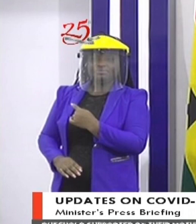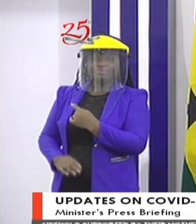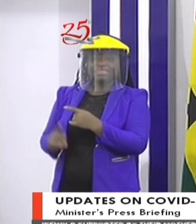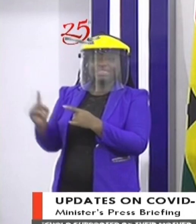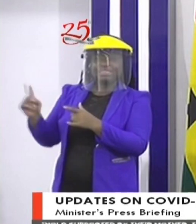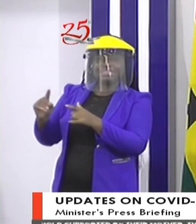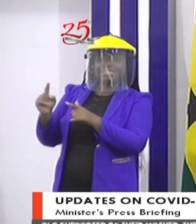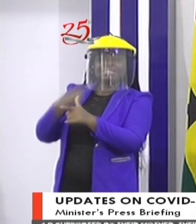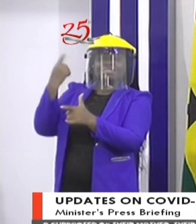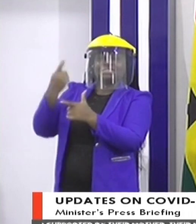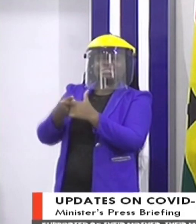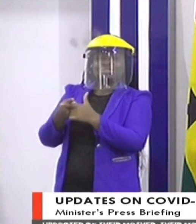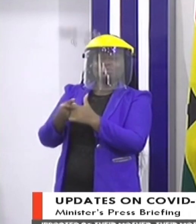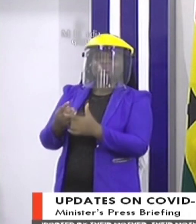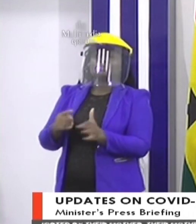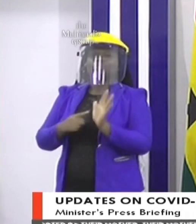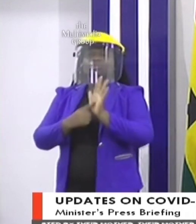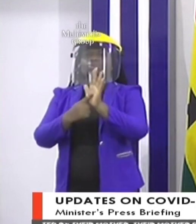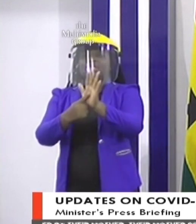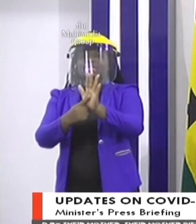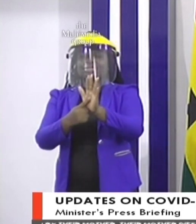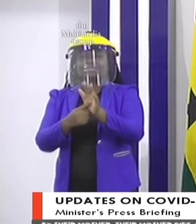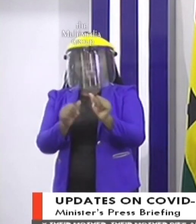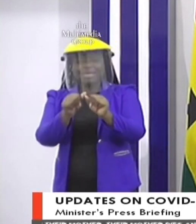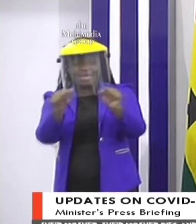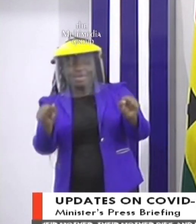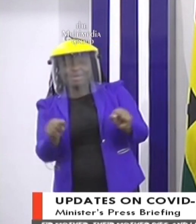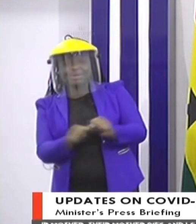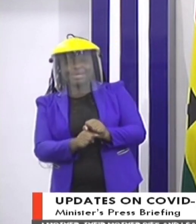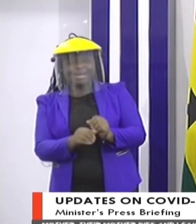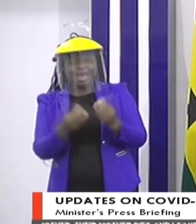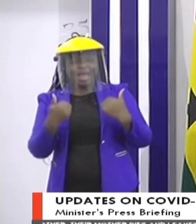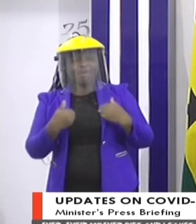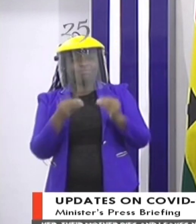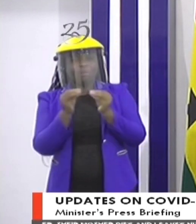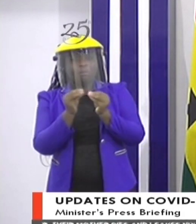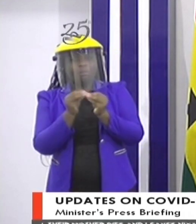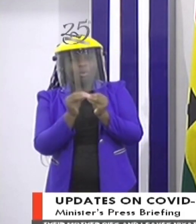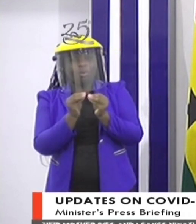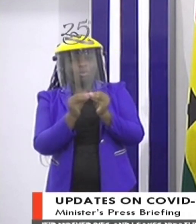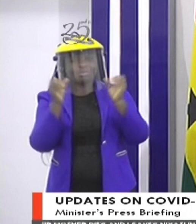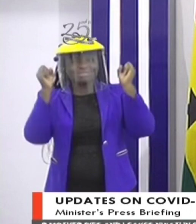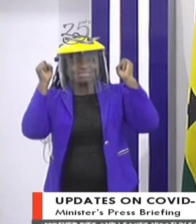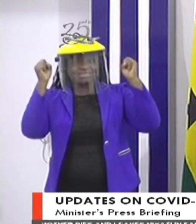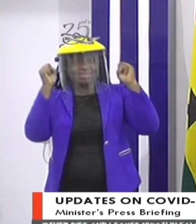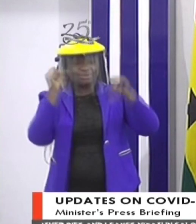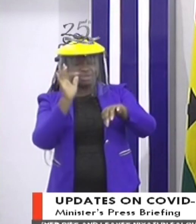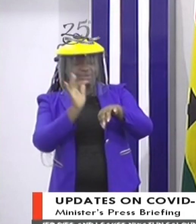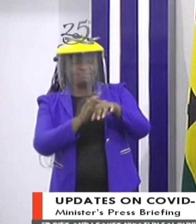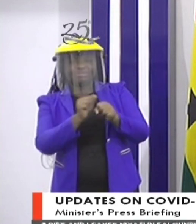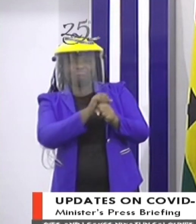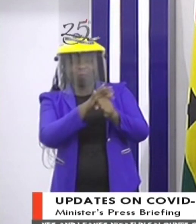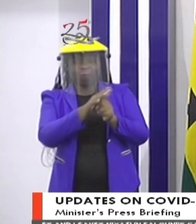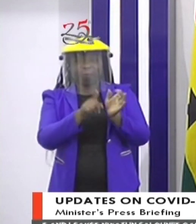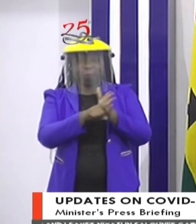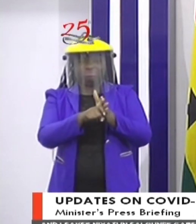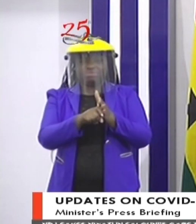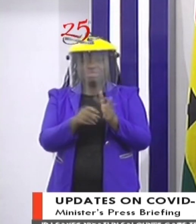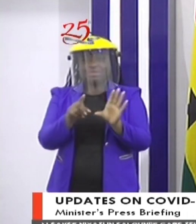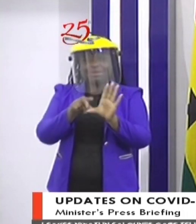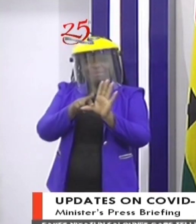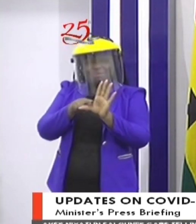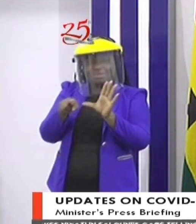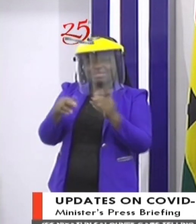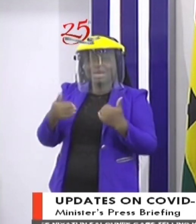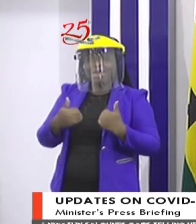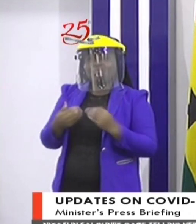to the hotspots or the geographic distribution in the regions with significant